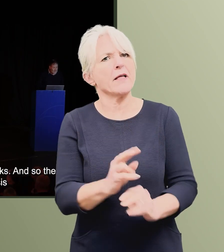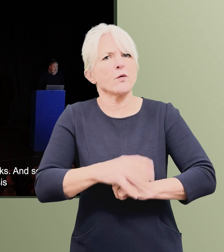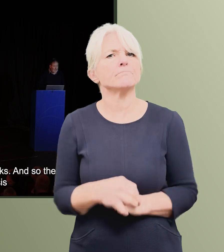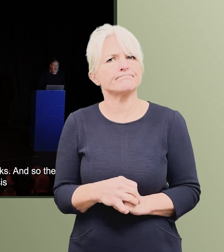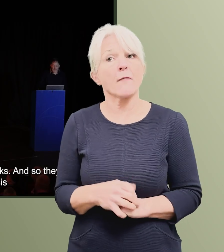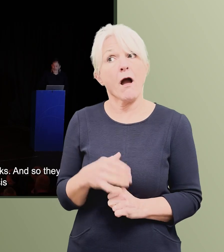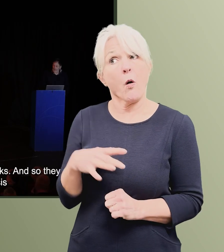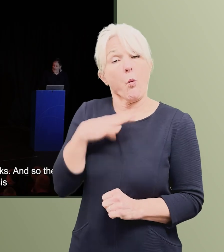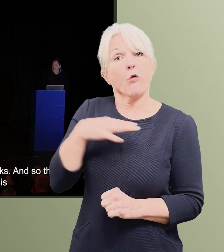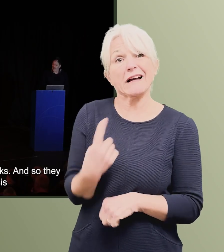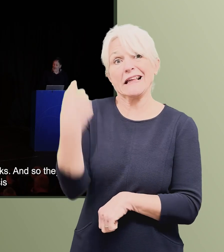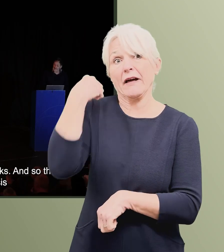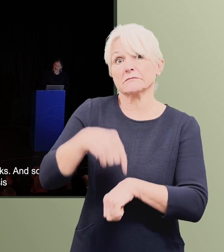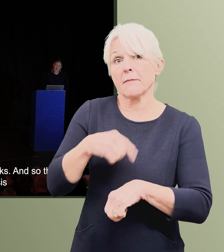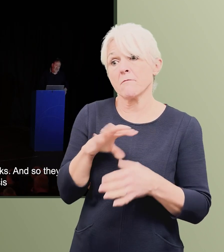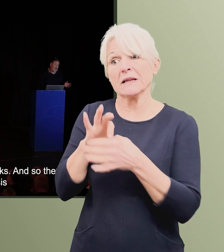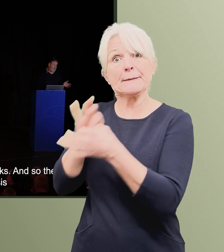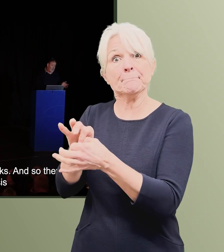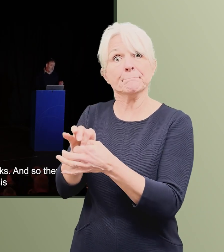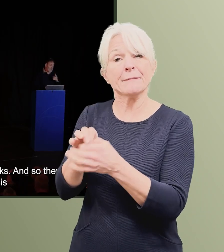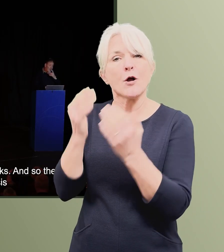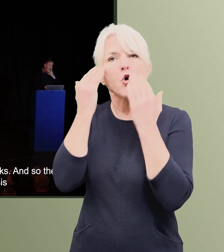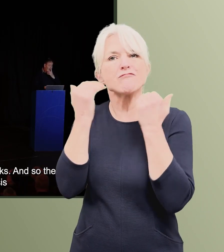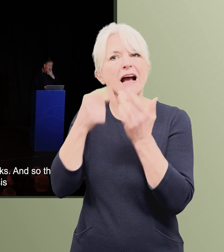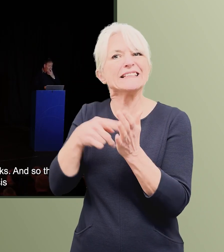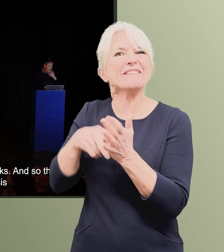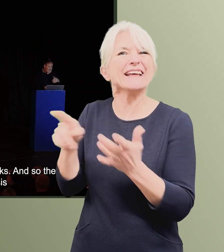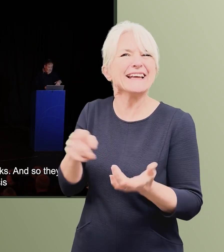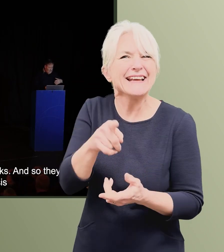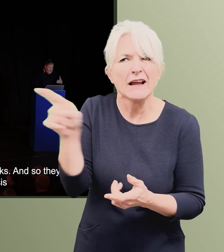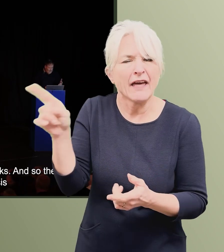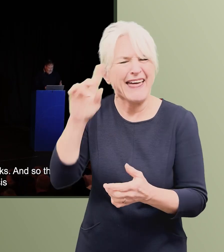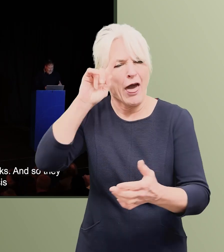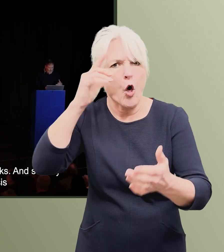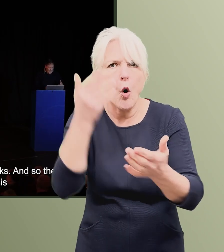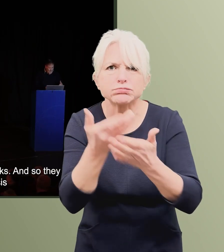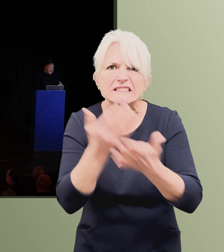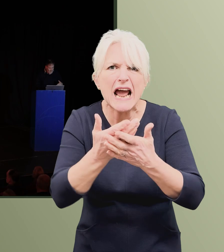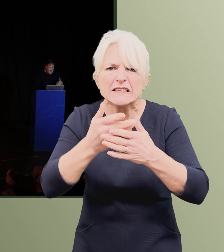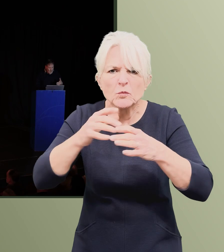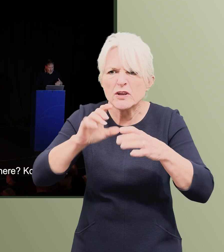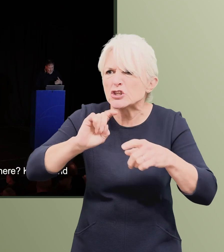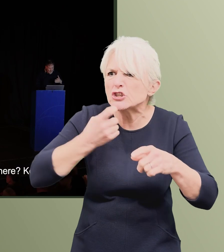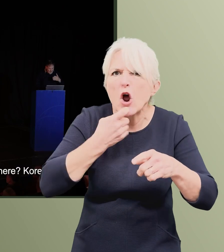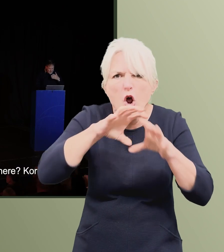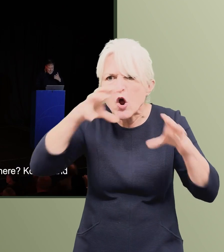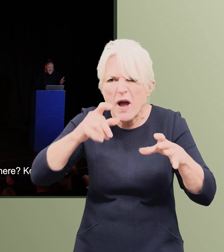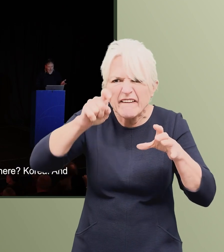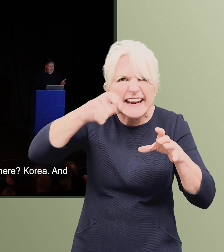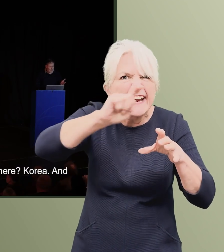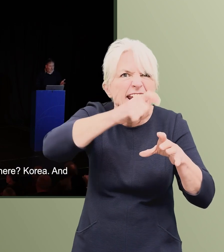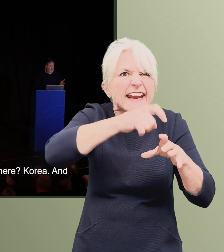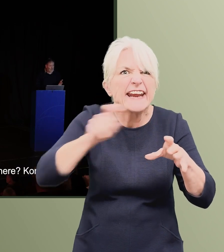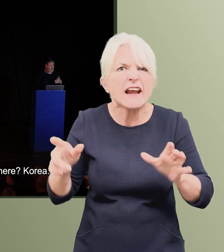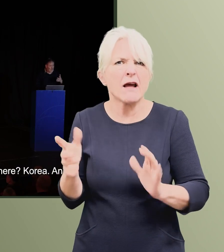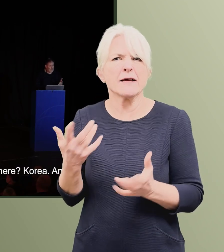do, and they were obsessed with cut marks, and so they were looking at comparative analysis of